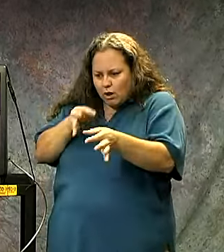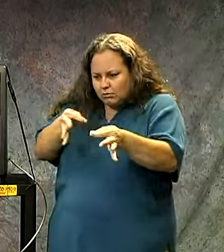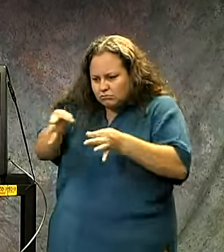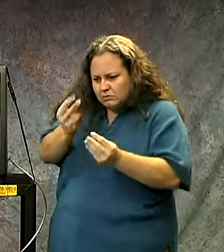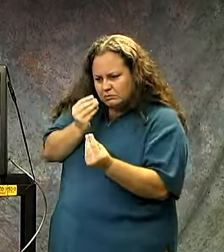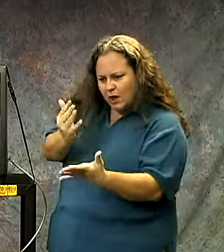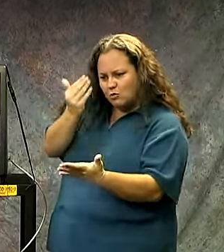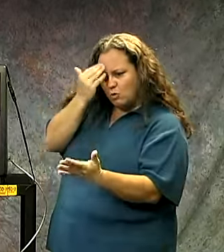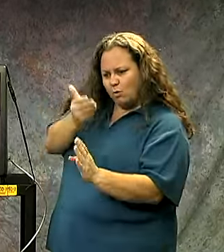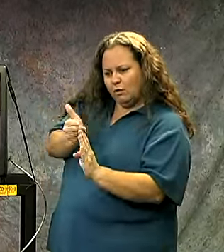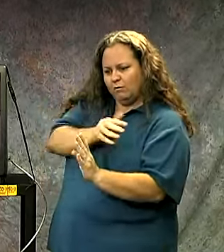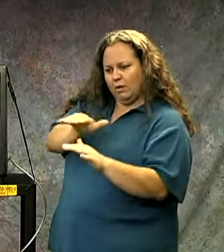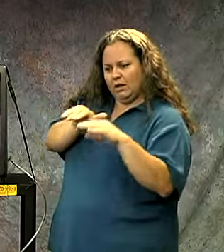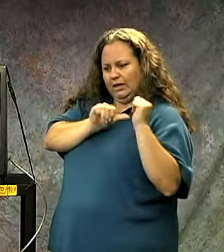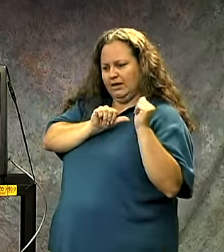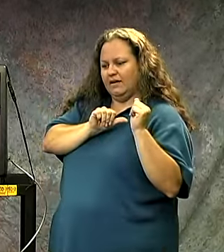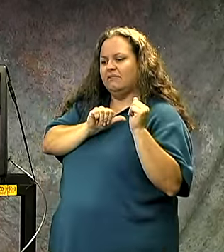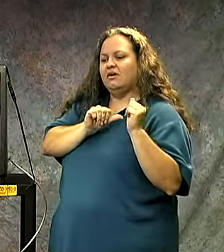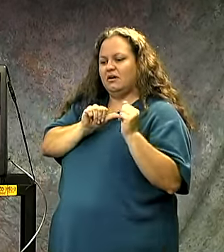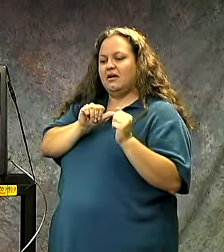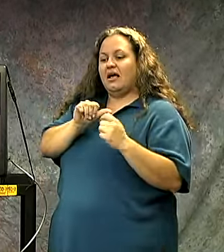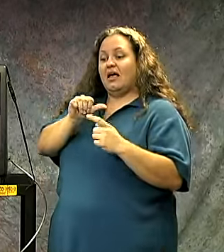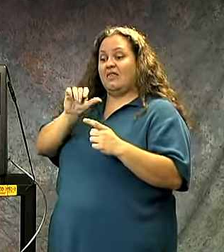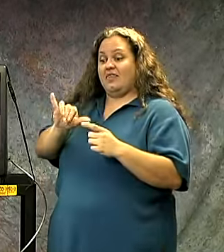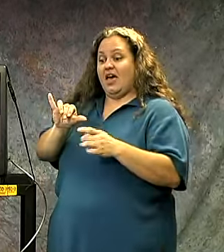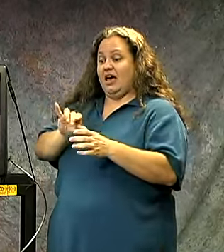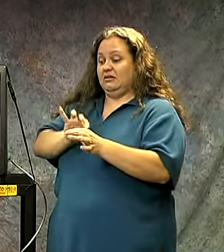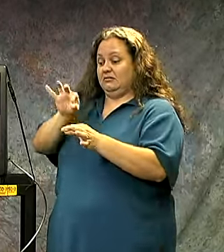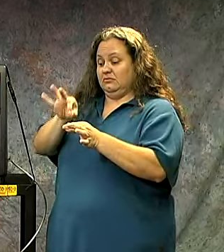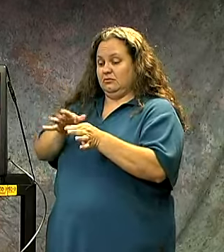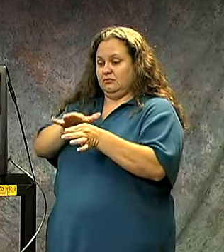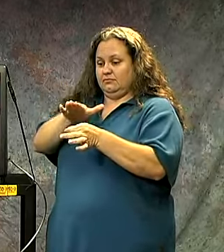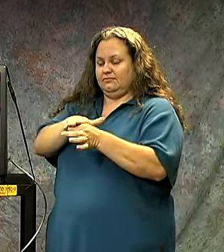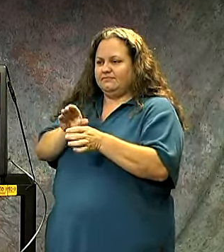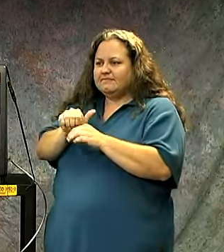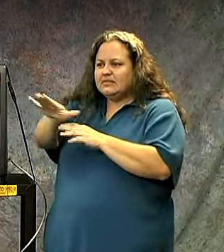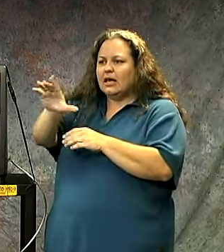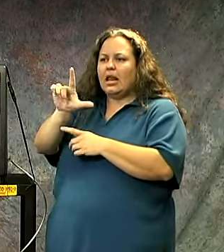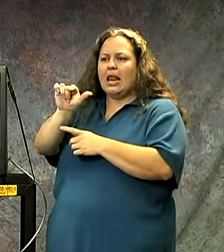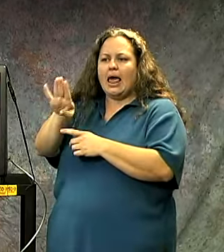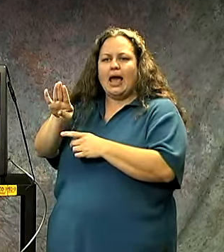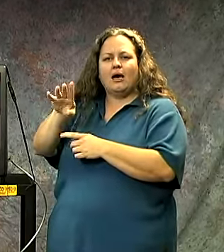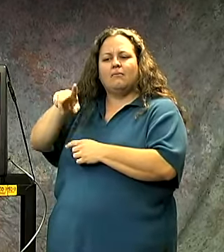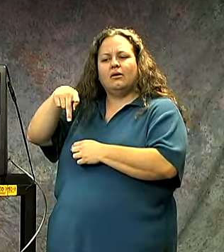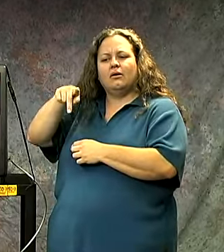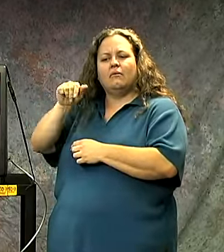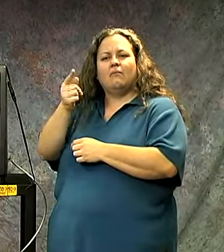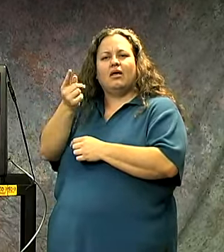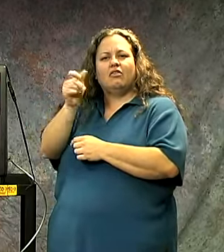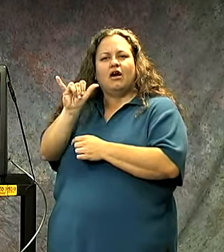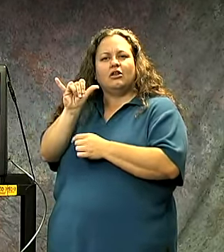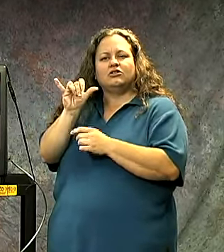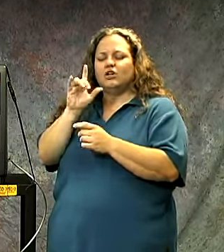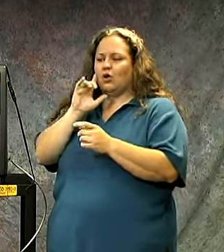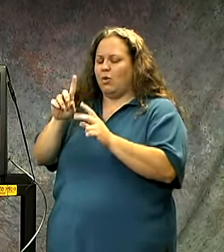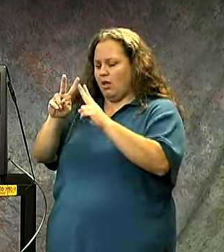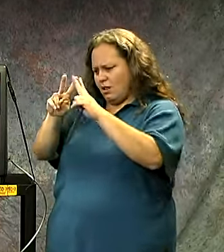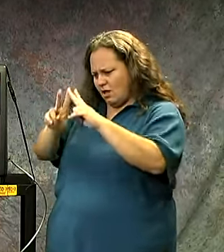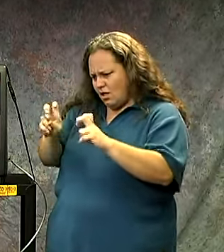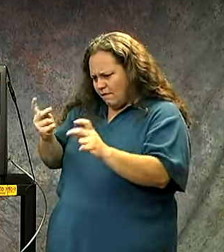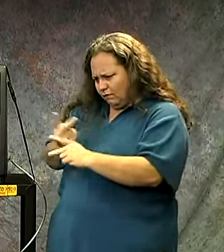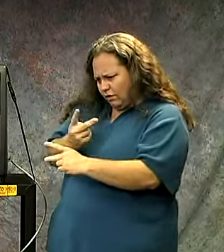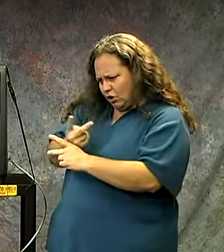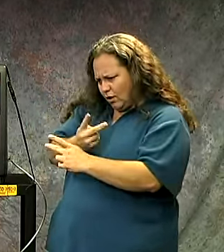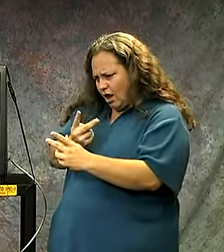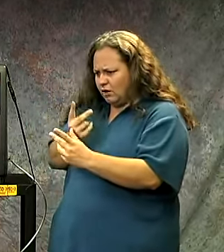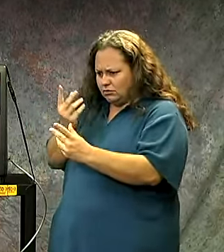that before you leave, and those pieces of tissue will be sent to a pathologist at the hospital who will give a reading on